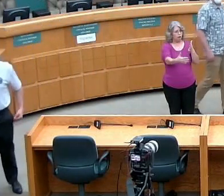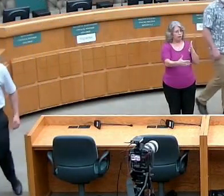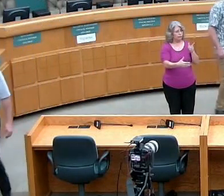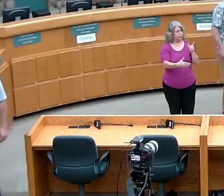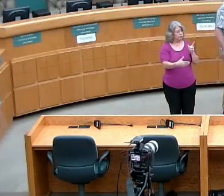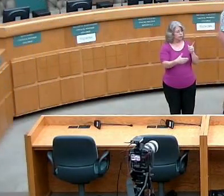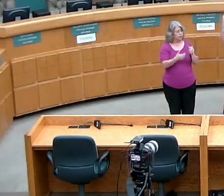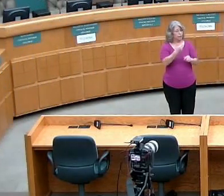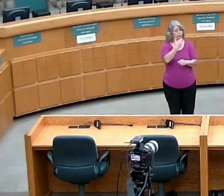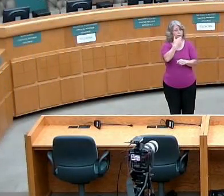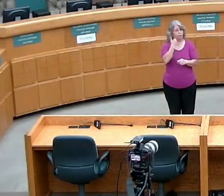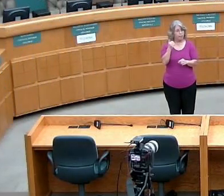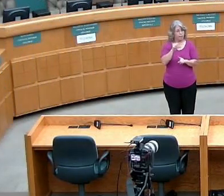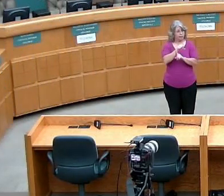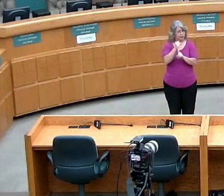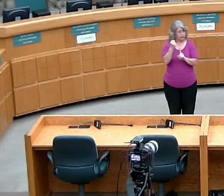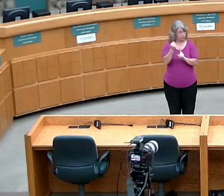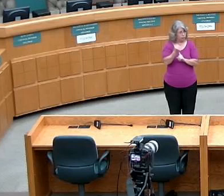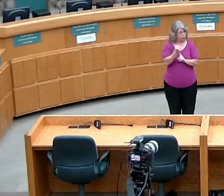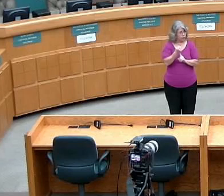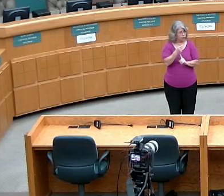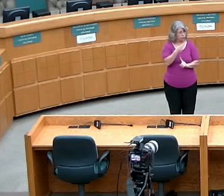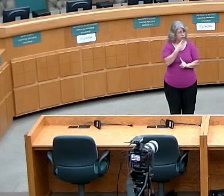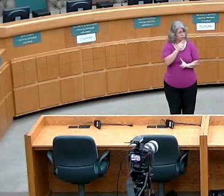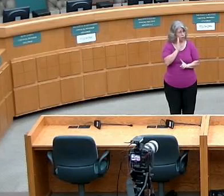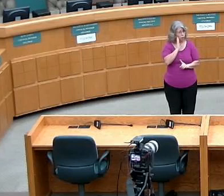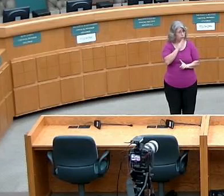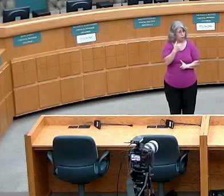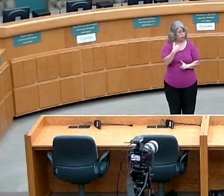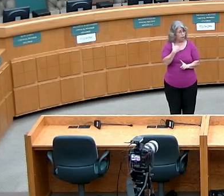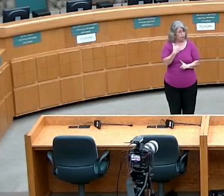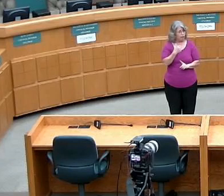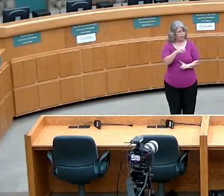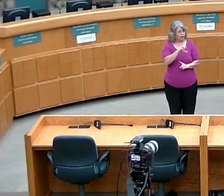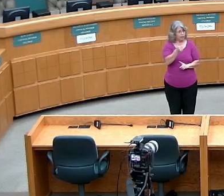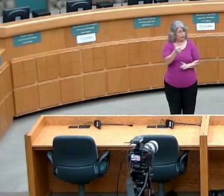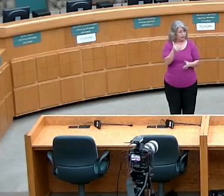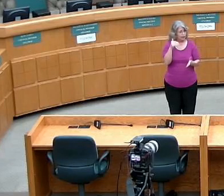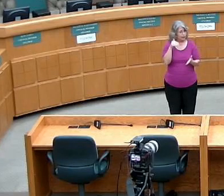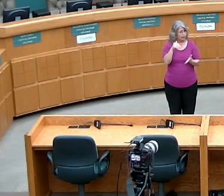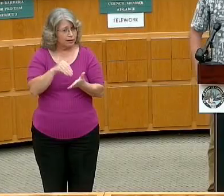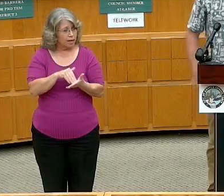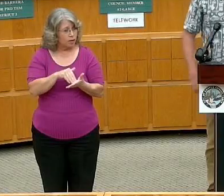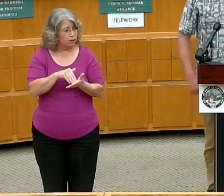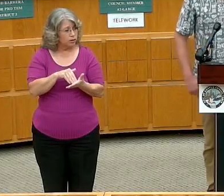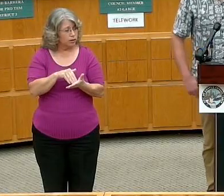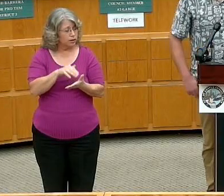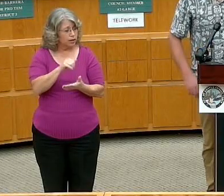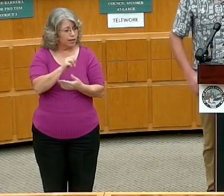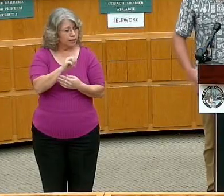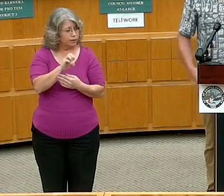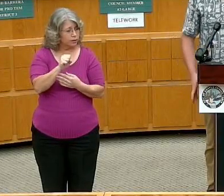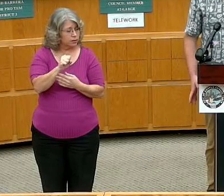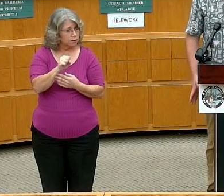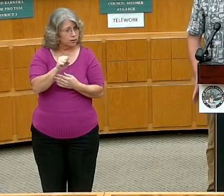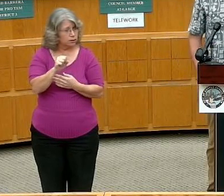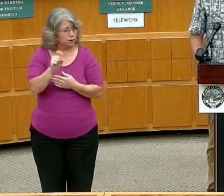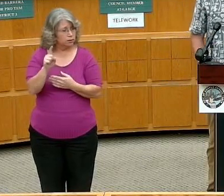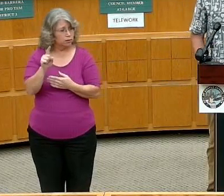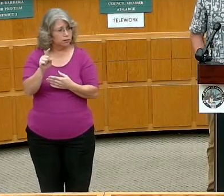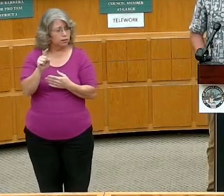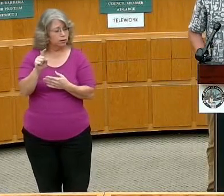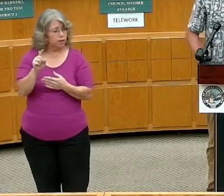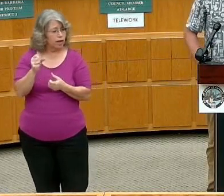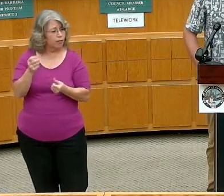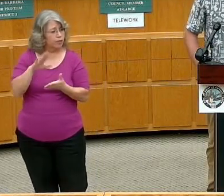distancing, we're going to see 10,000 cases in the Cholla County area and 1,000 deaths. That's the estimate? No, that's not, I think I was